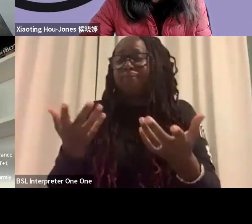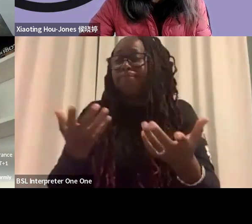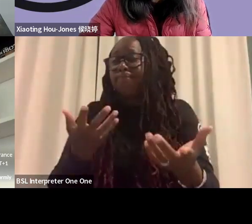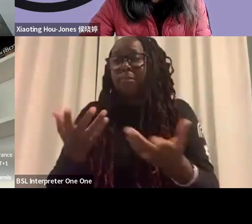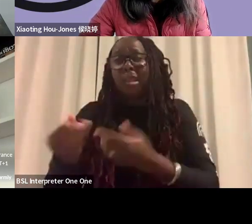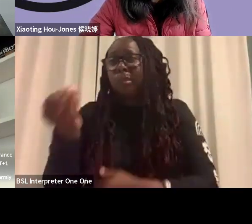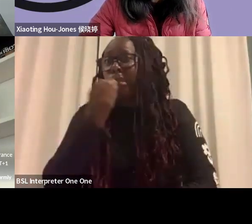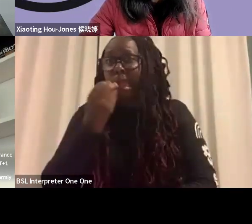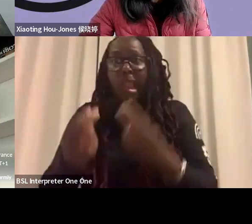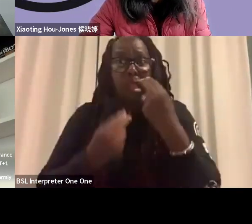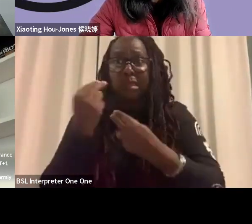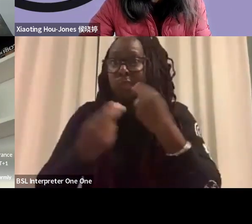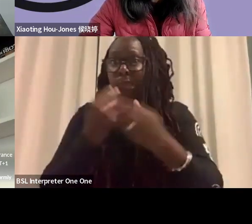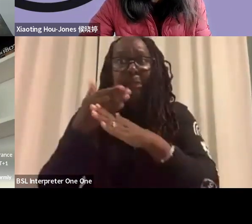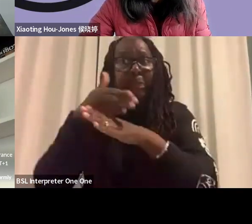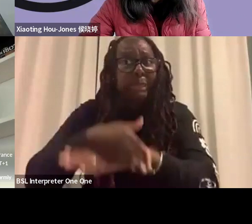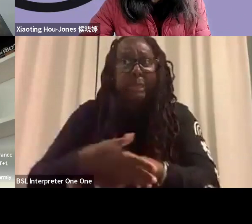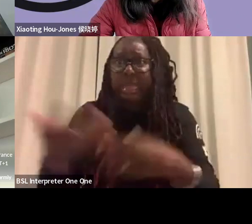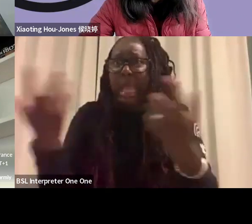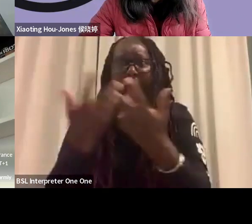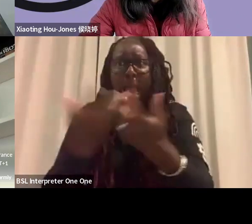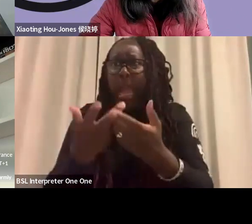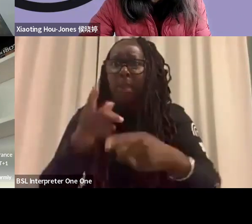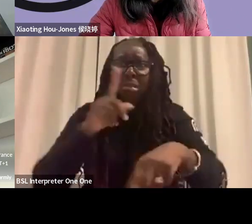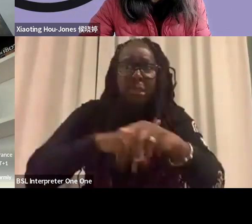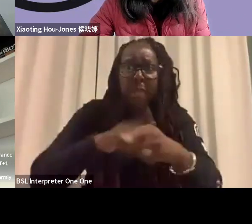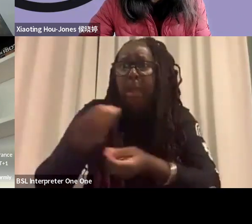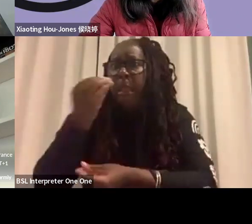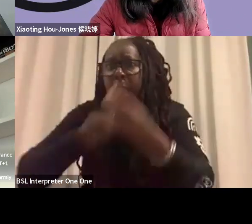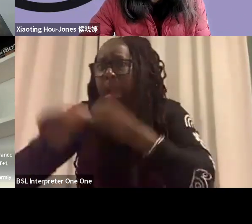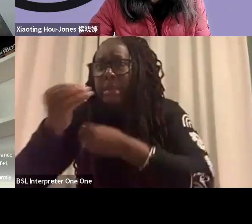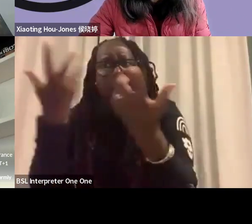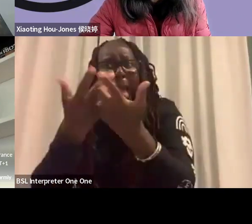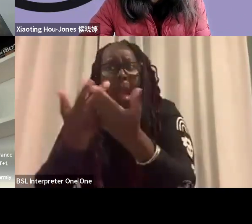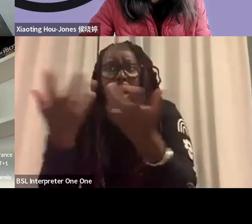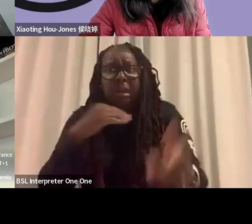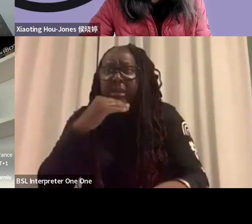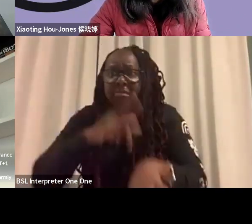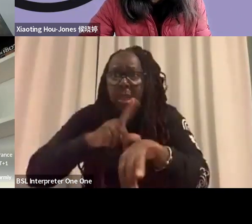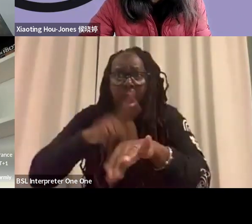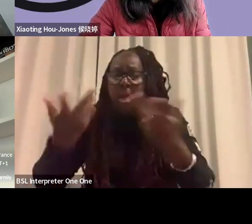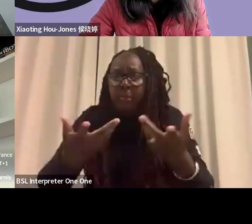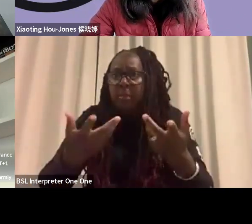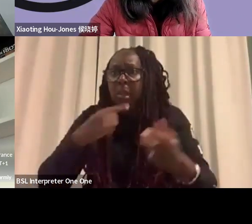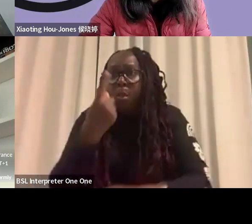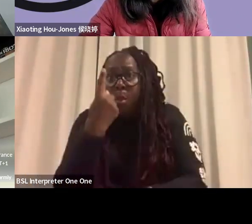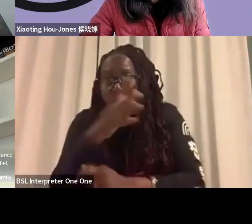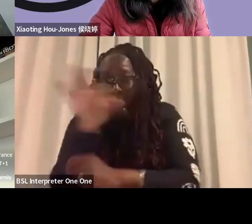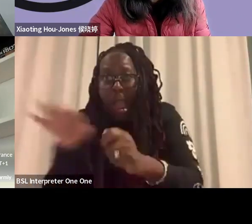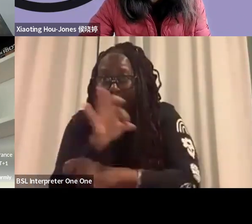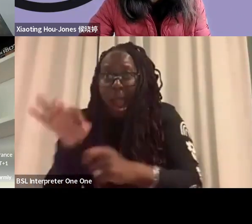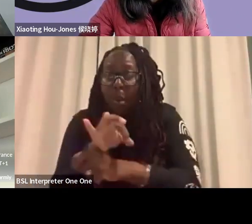eat lunch. But how do we allocate that time at least to eat lunch? And how do we spend that 1 hour at least